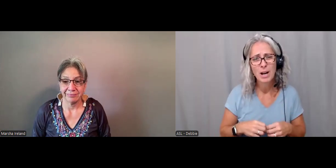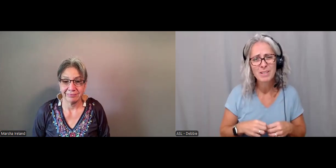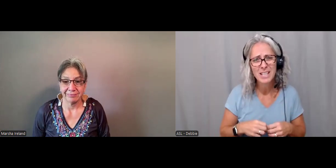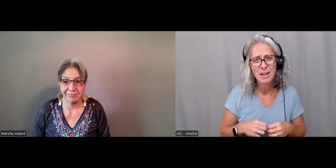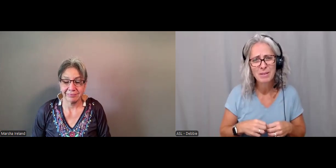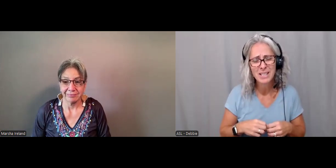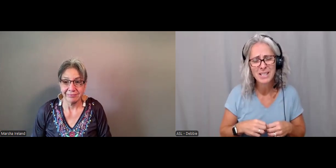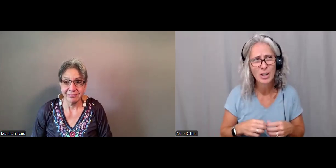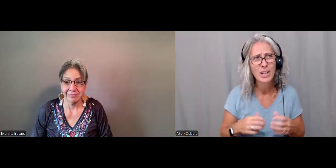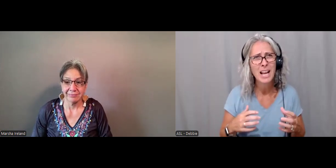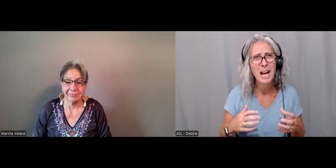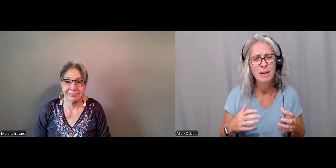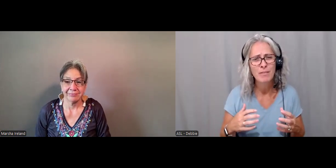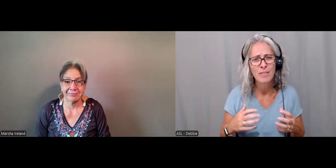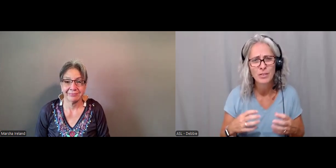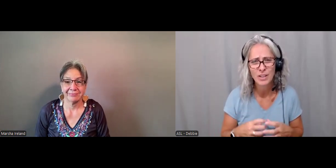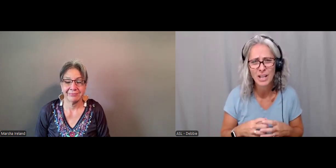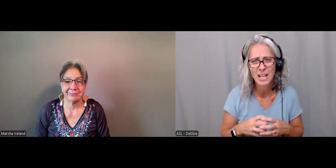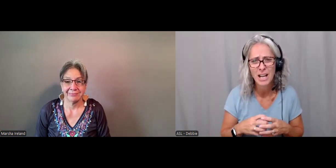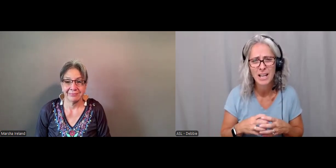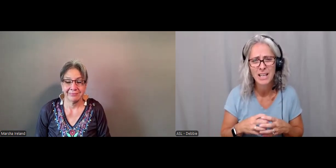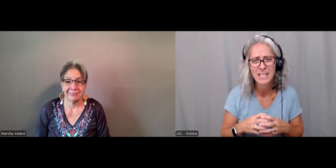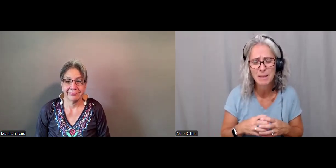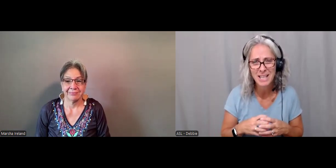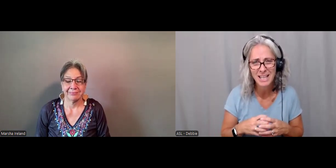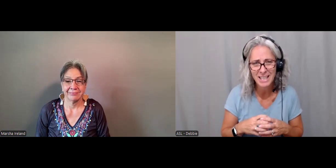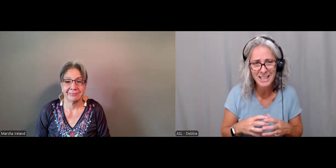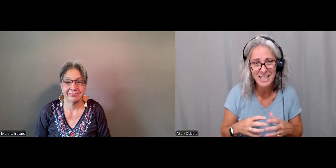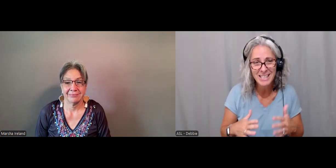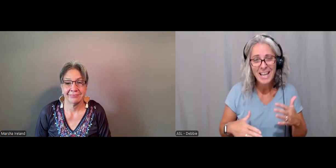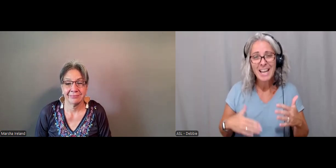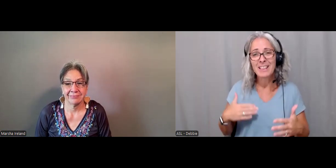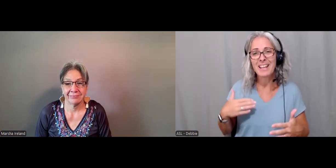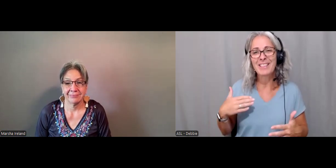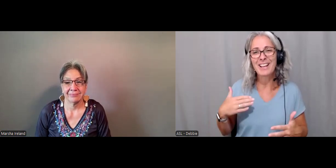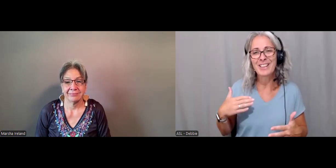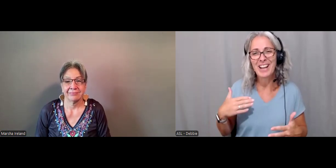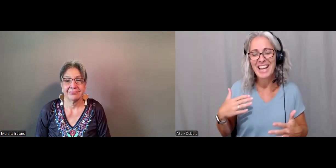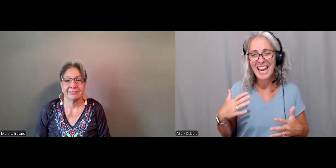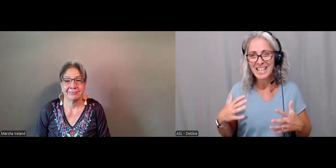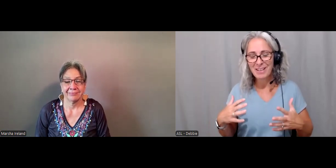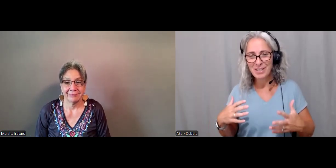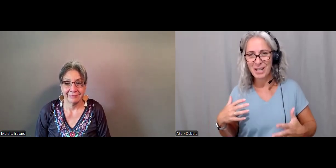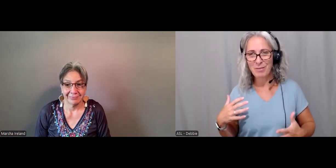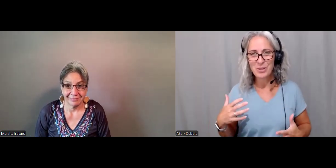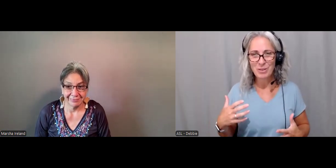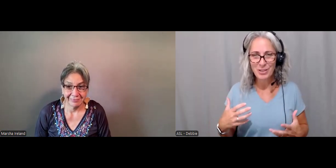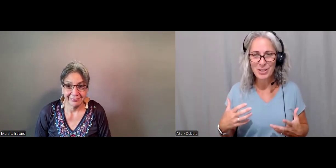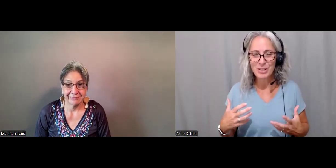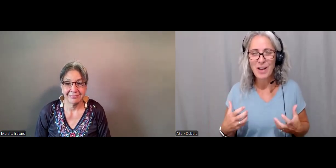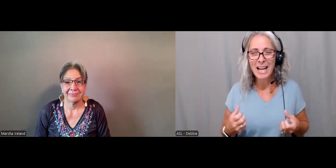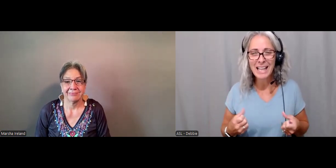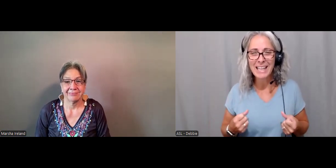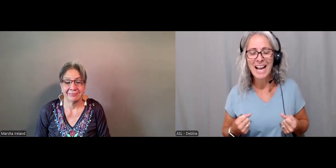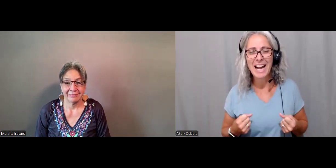Rock, where I was there looking up and felt very intimidated. In the Grand Canyon, it was like roles